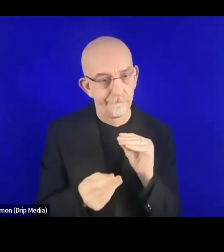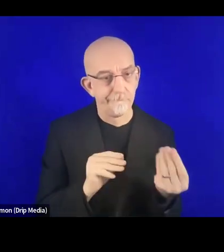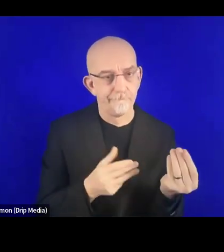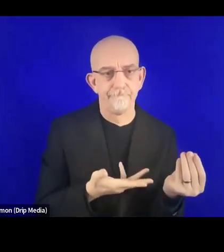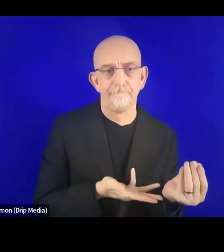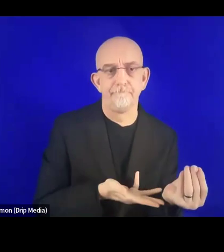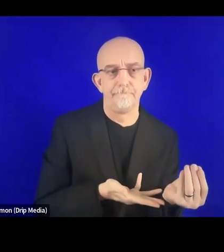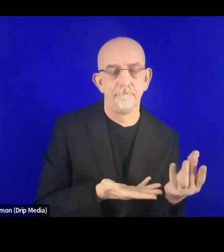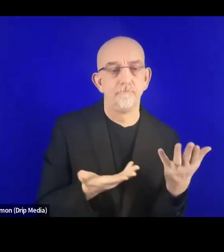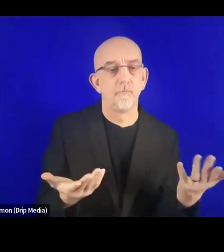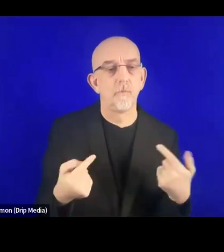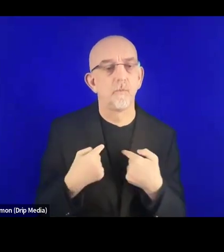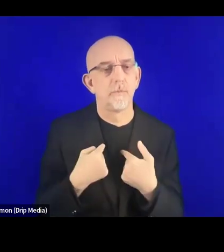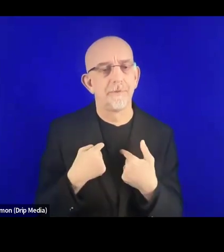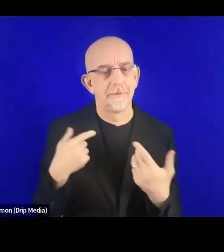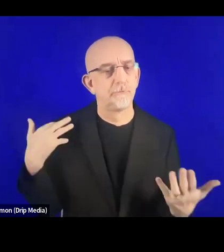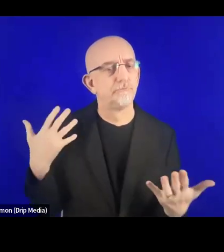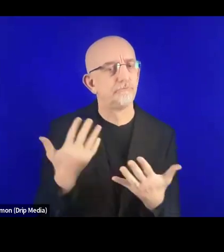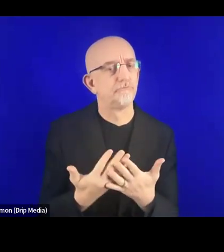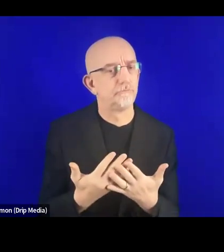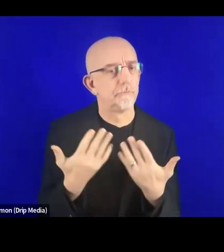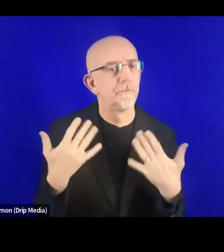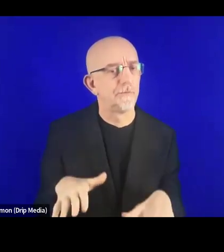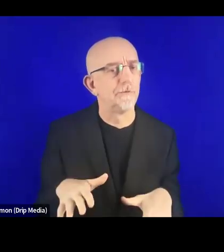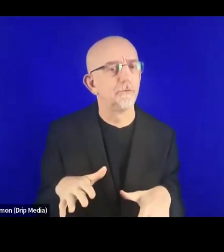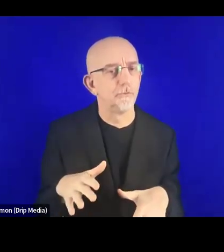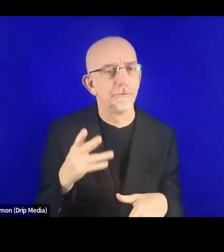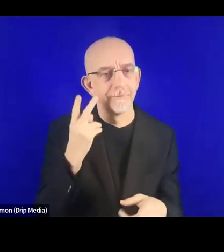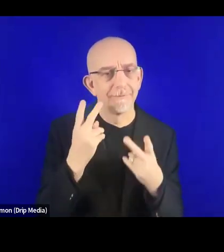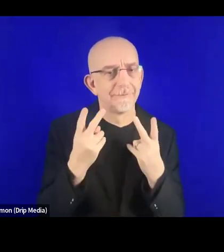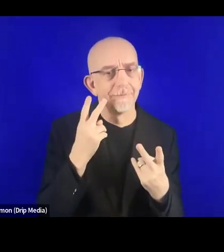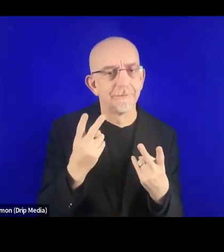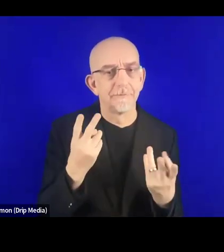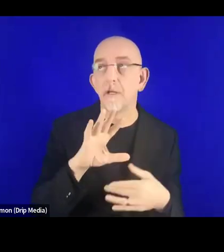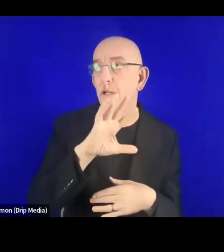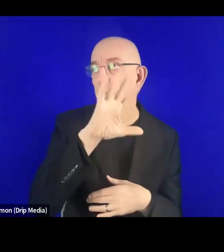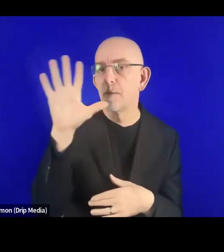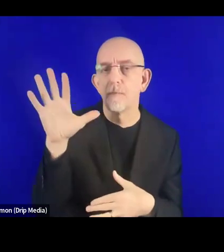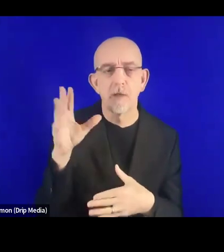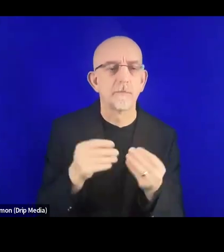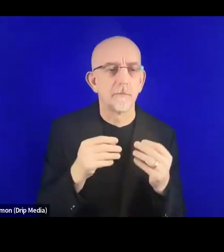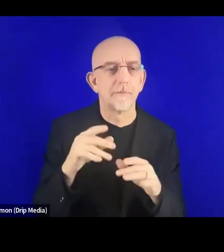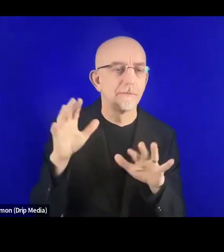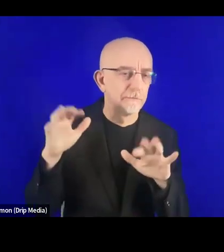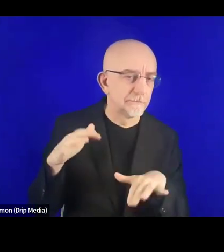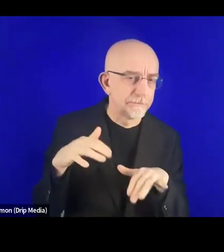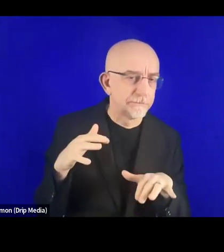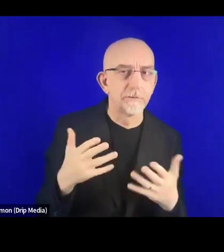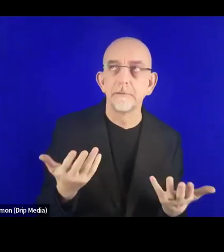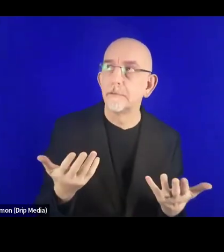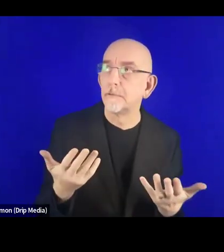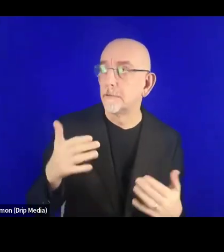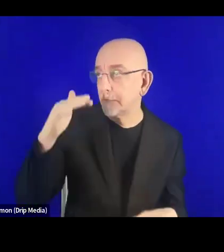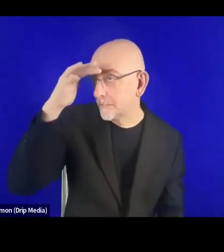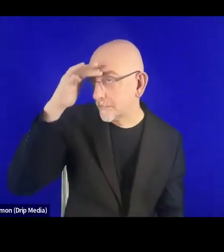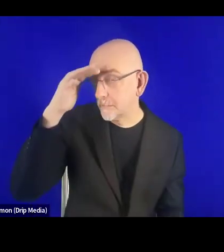in the heavy rain period now, and the flooding is raising a lot of havoc in our country. And